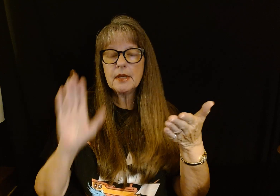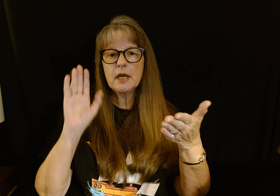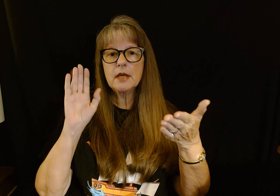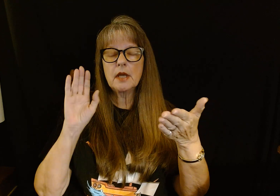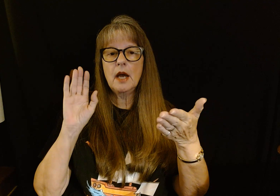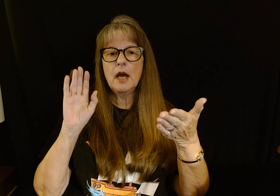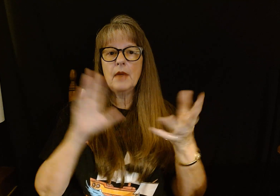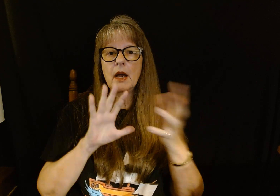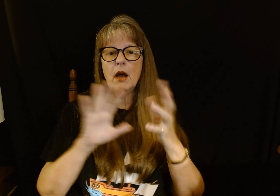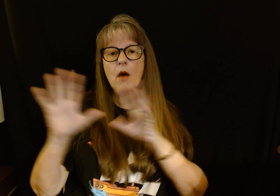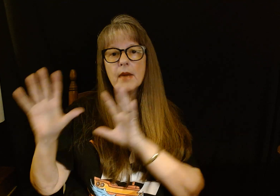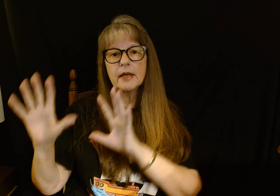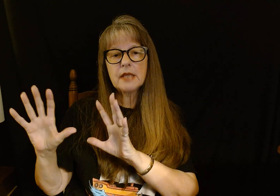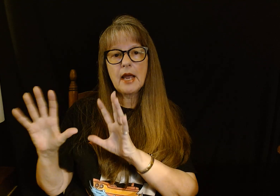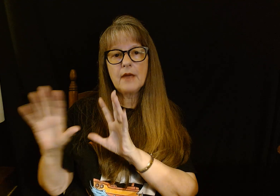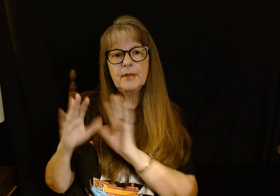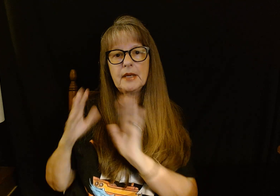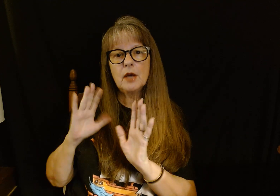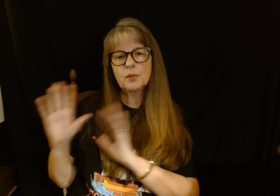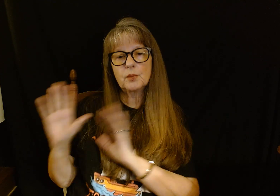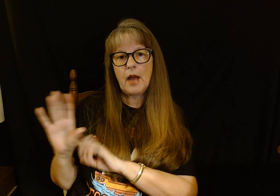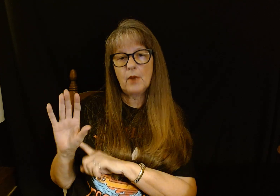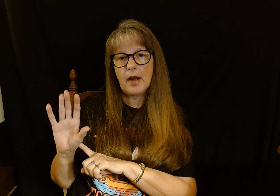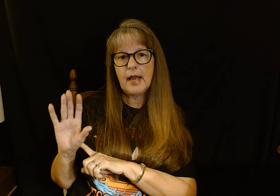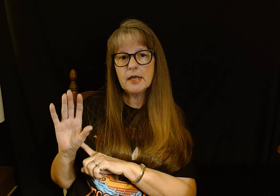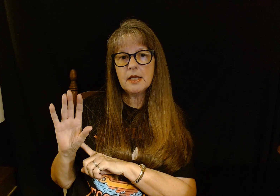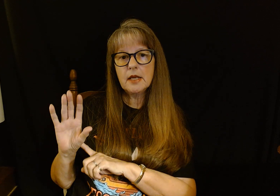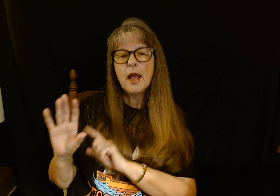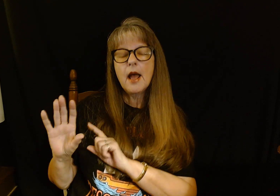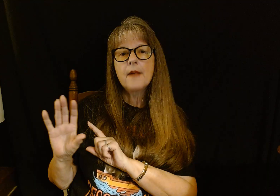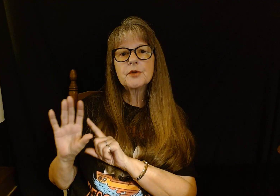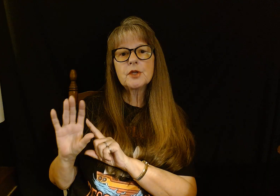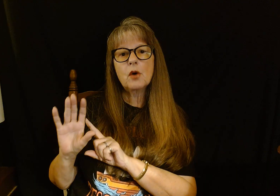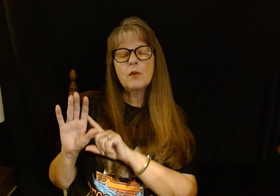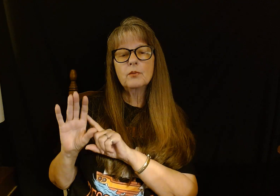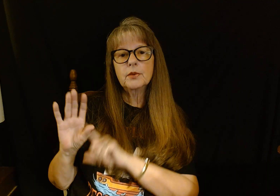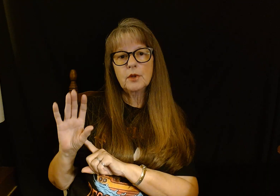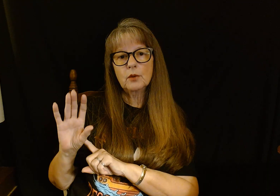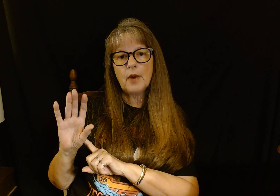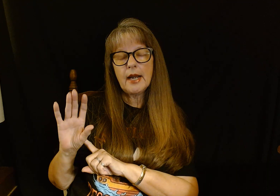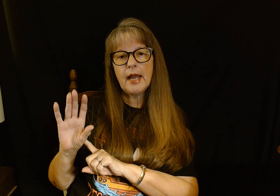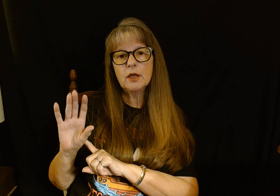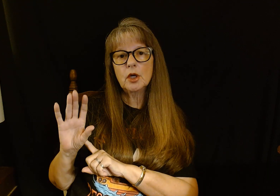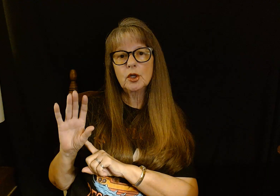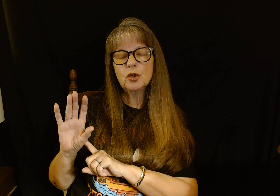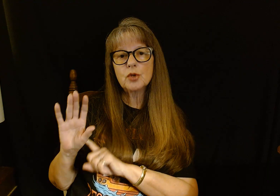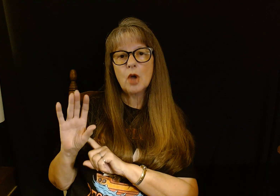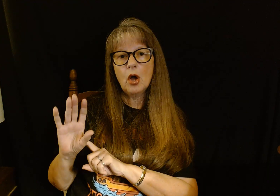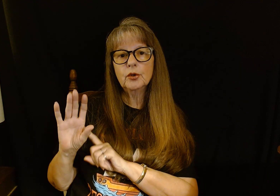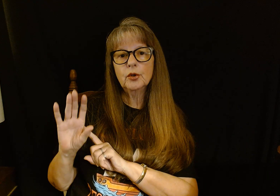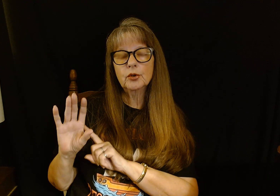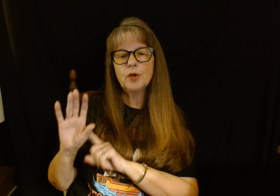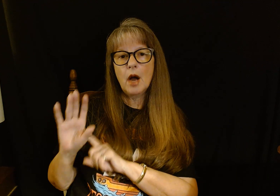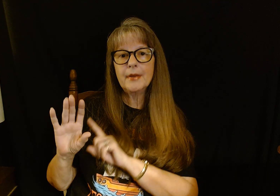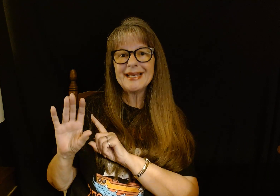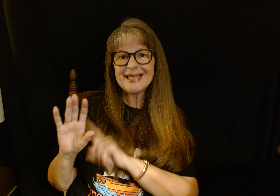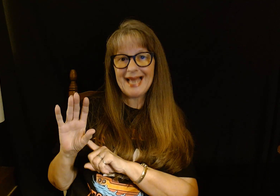because all my sign, because I'm right-handed. So the right hand is going to use all your dominant